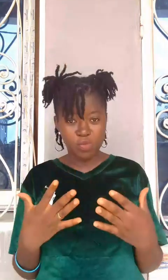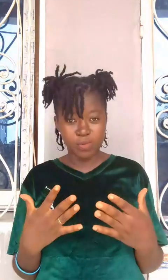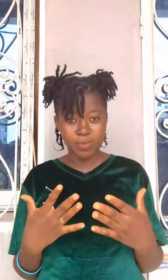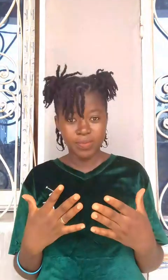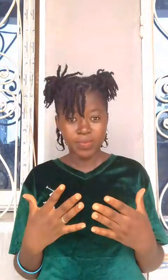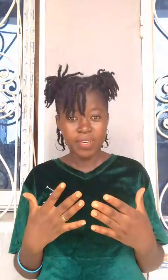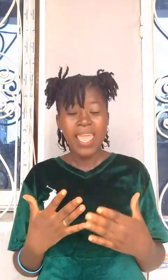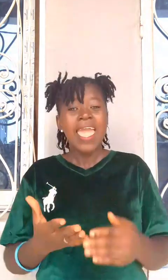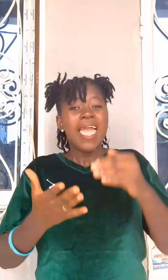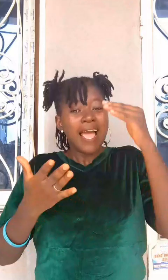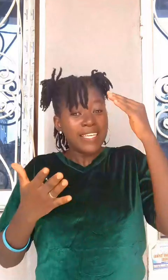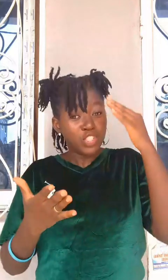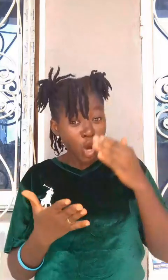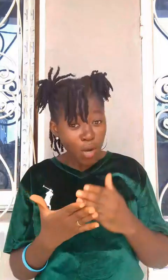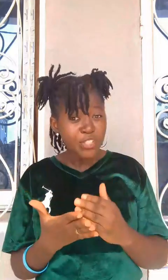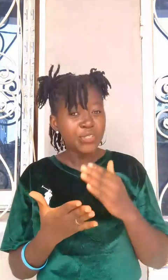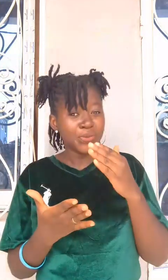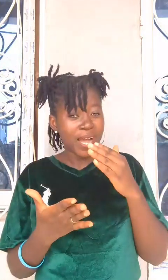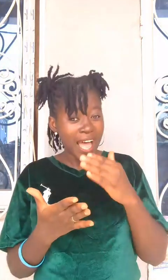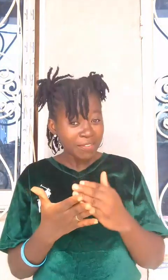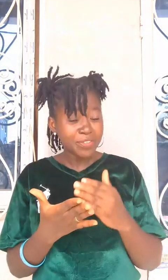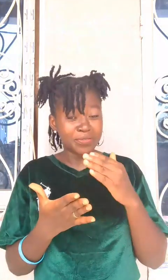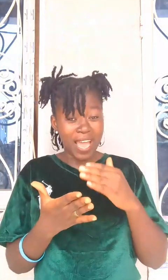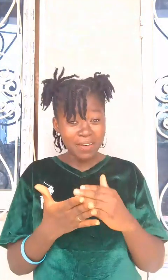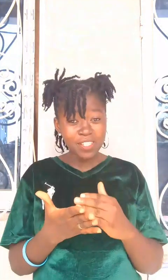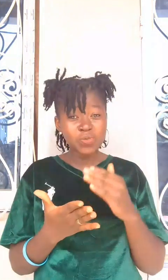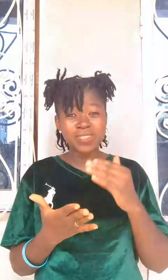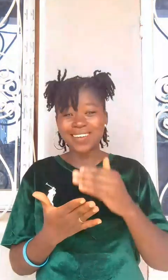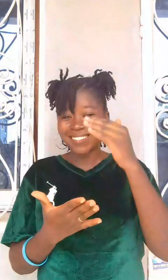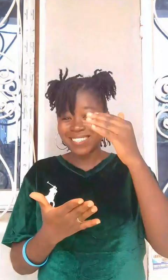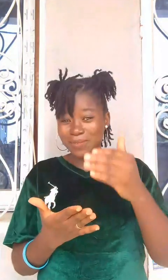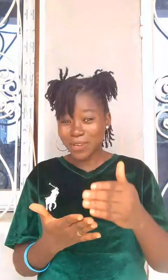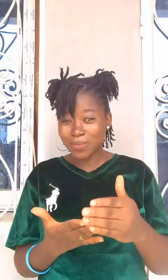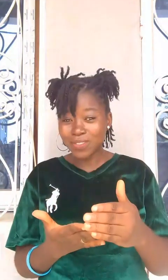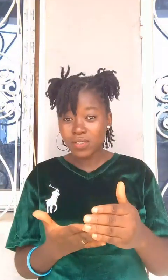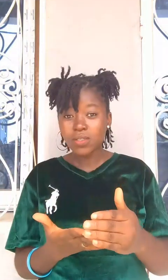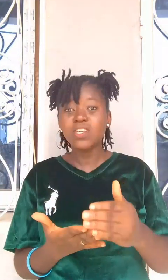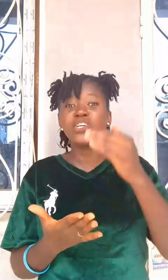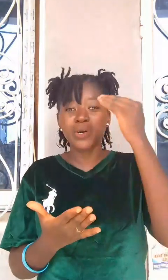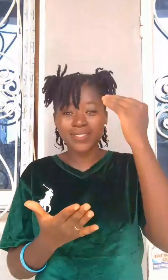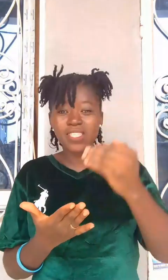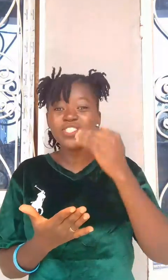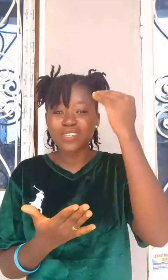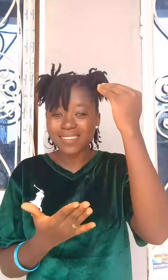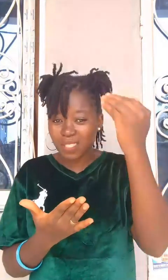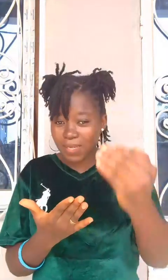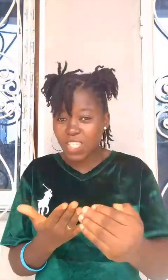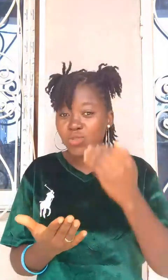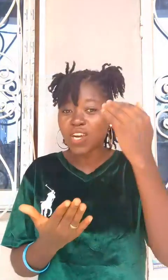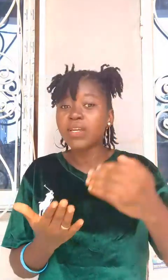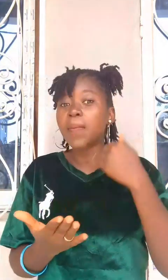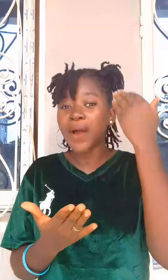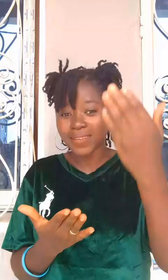possible. And though you have the virus without symptoms, you could still transmit it to another